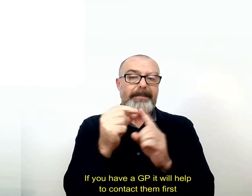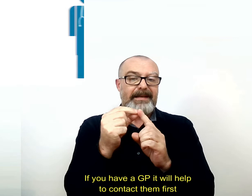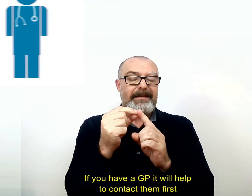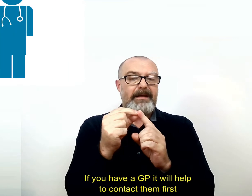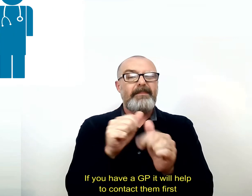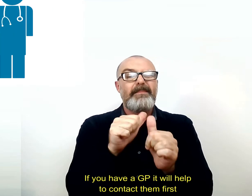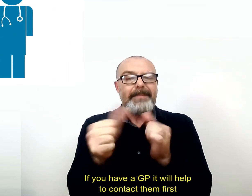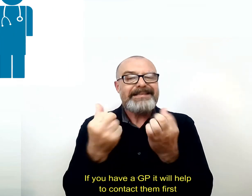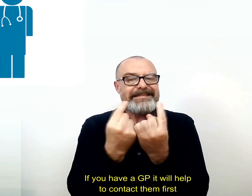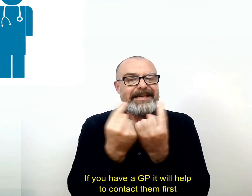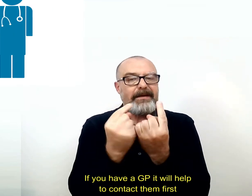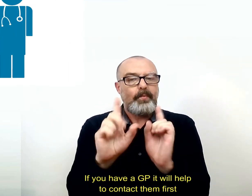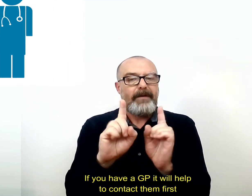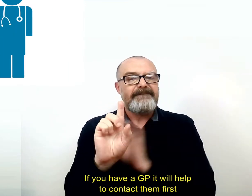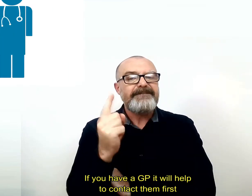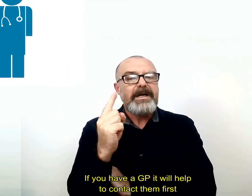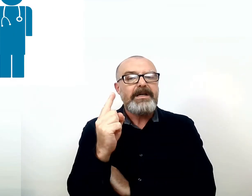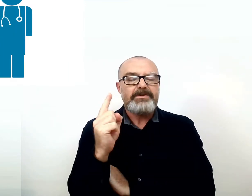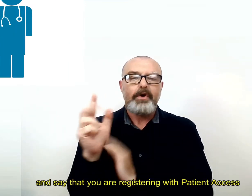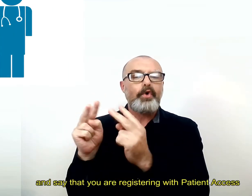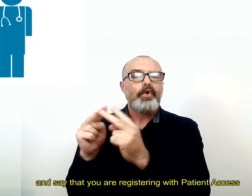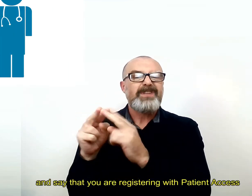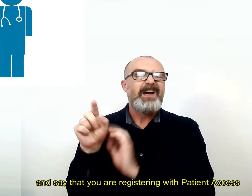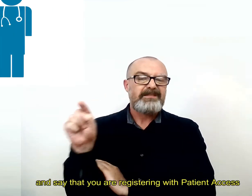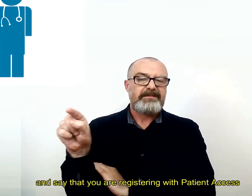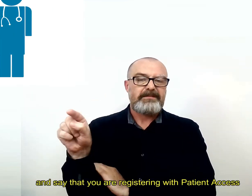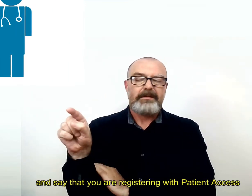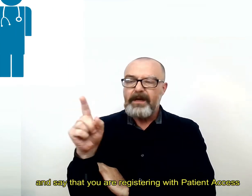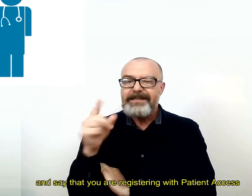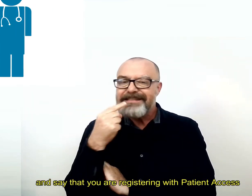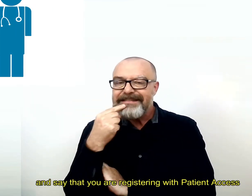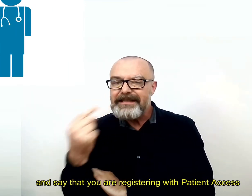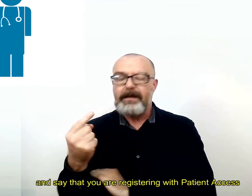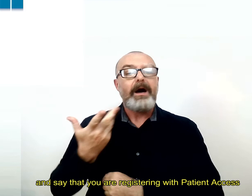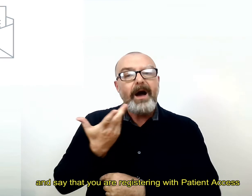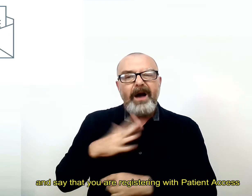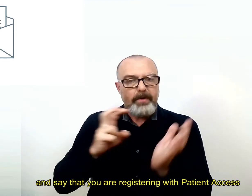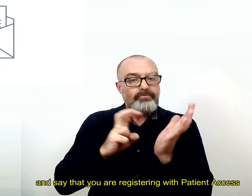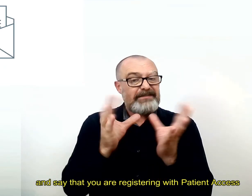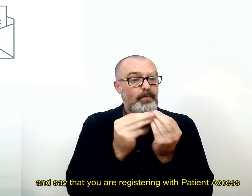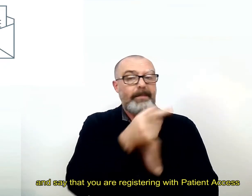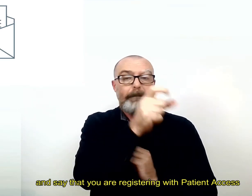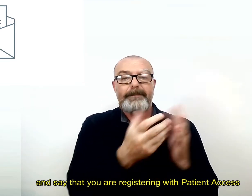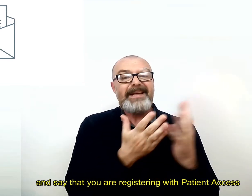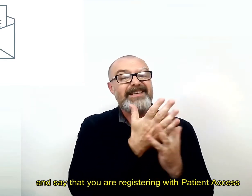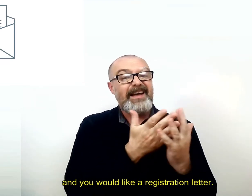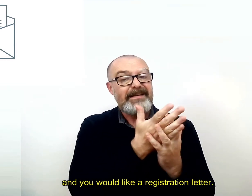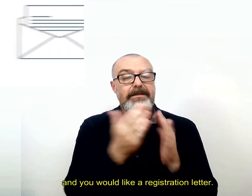If you have a GP, it will help to contact them first and say that you are registering with Patient Access and would like a registration letter.